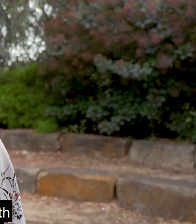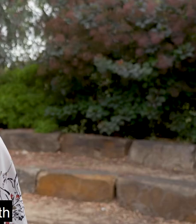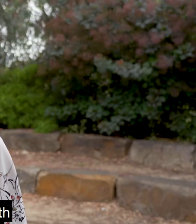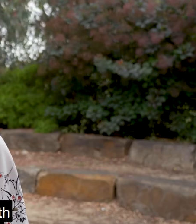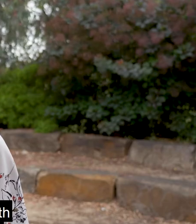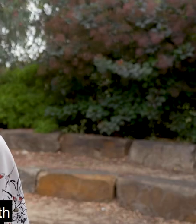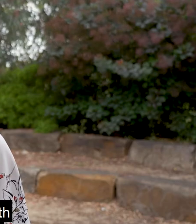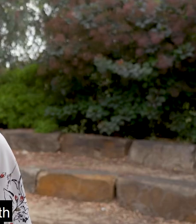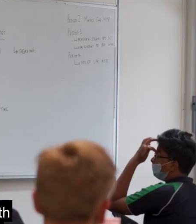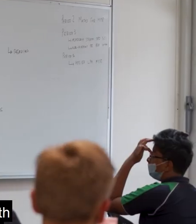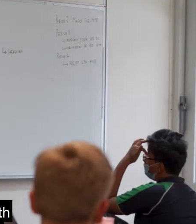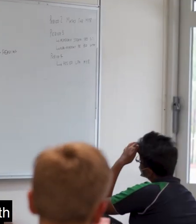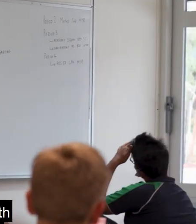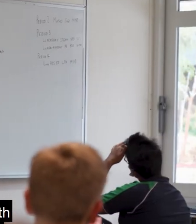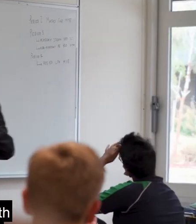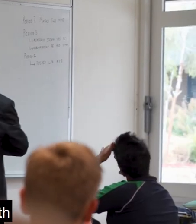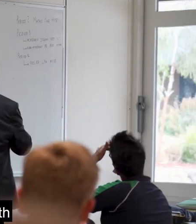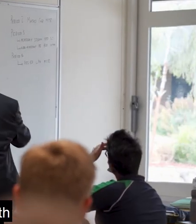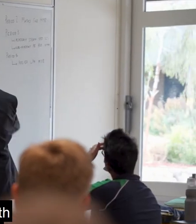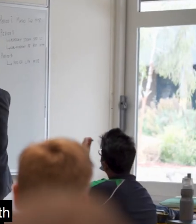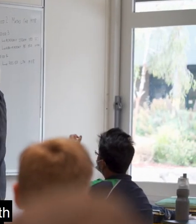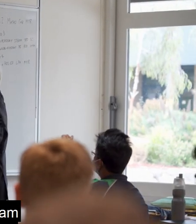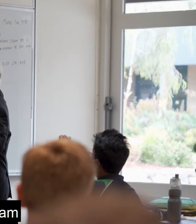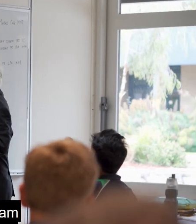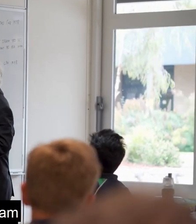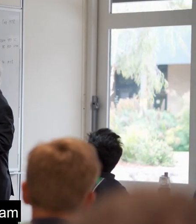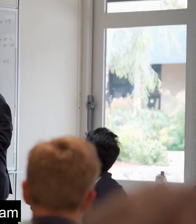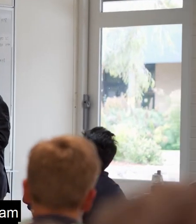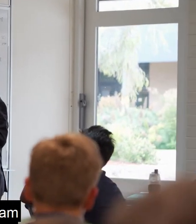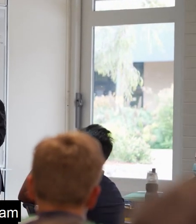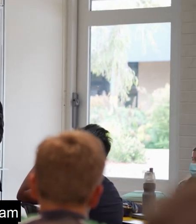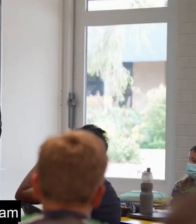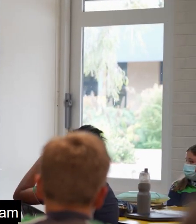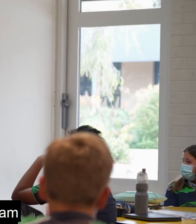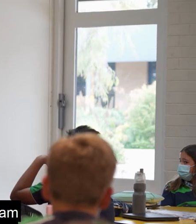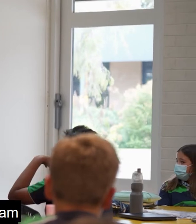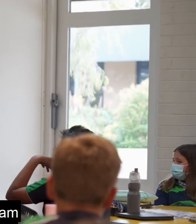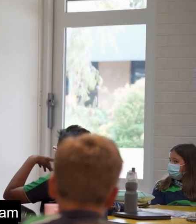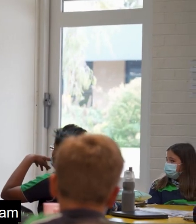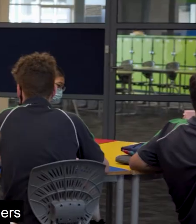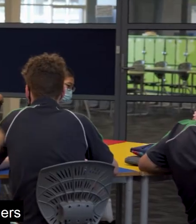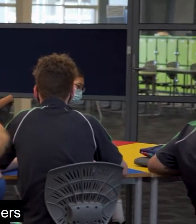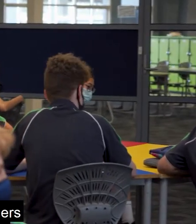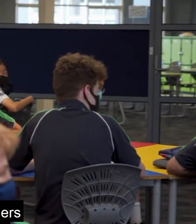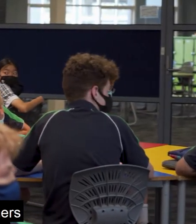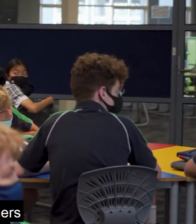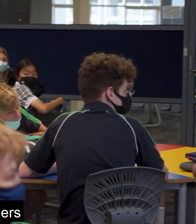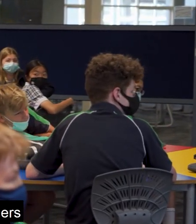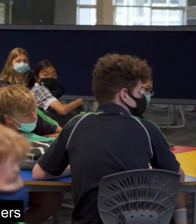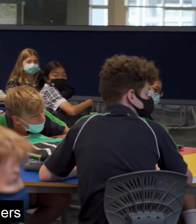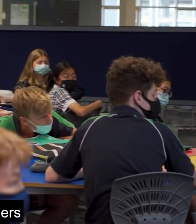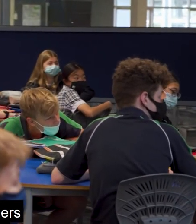bombarded with negatives. In 2021, we are bringing in a Connect program where we're focusing on the